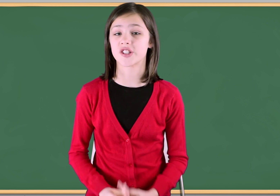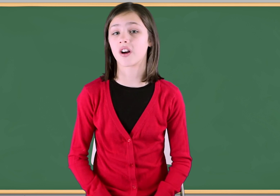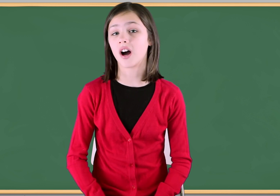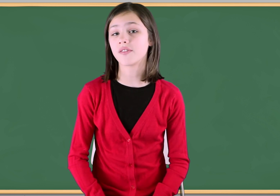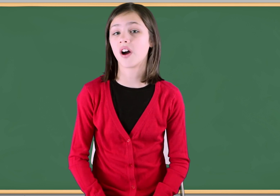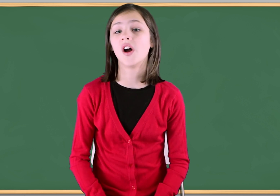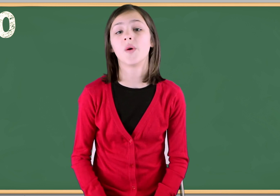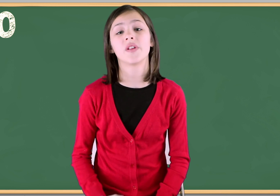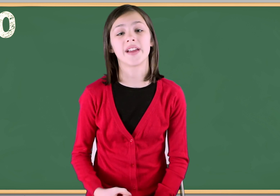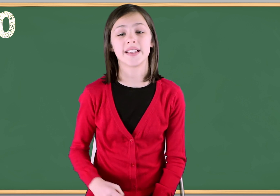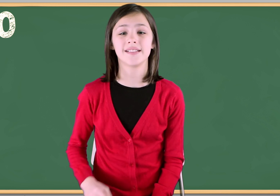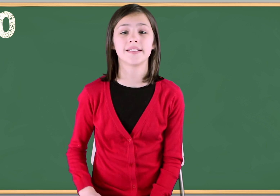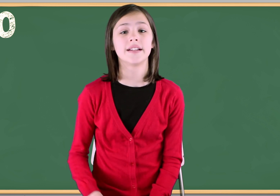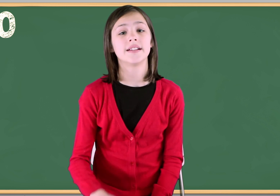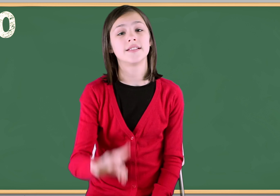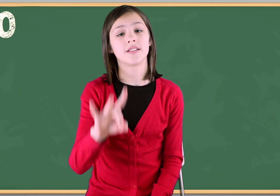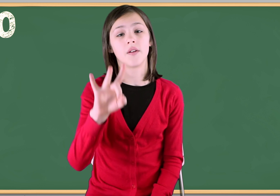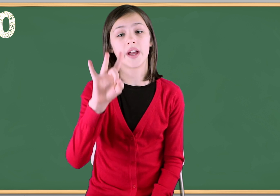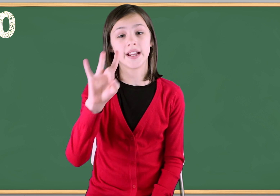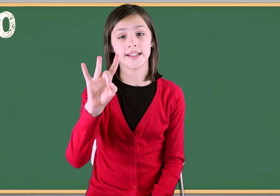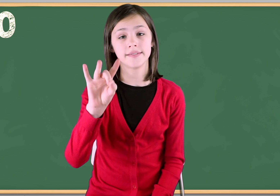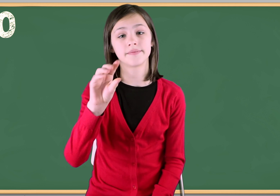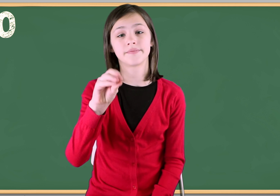start off with 80. So 80,